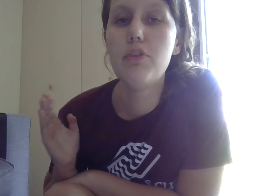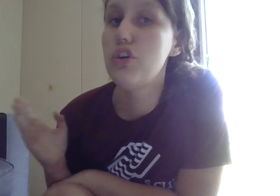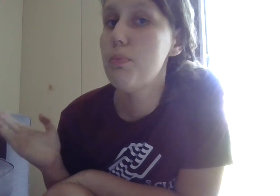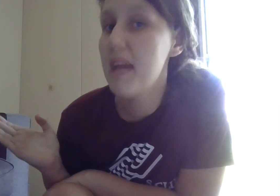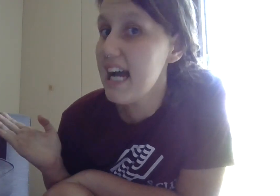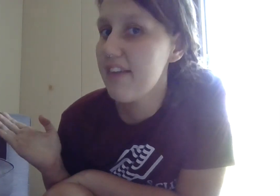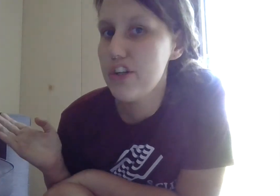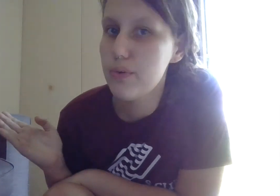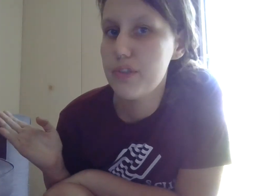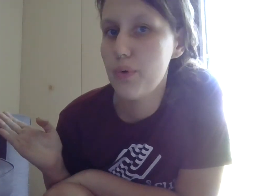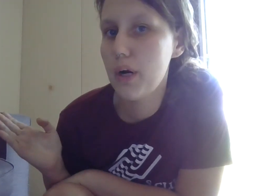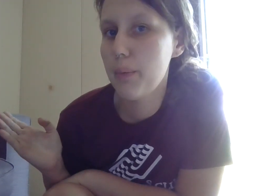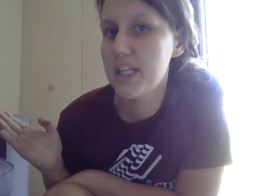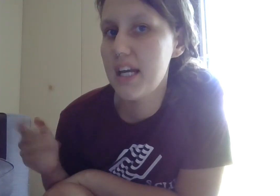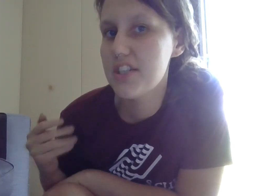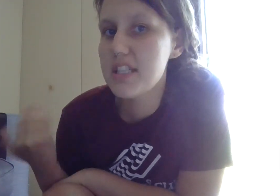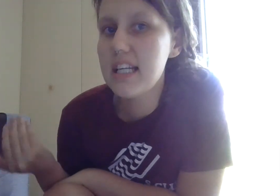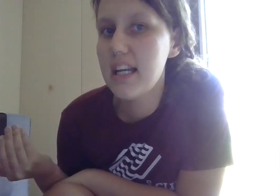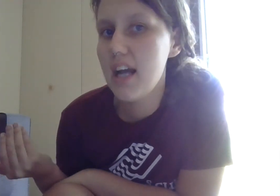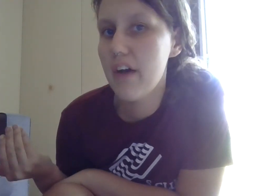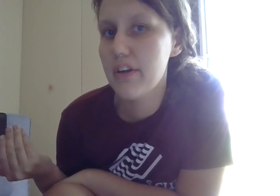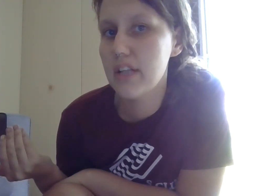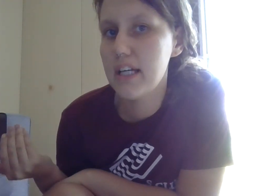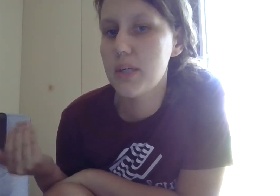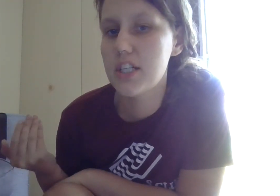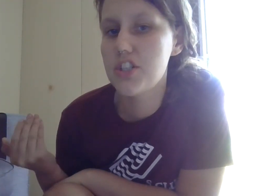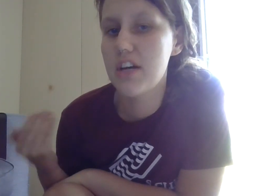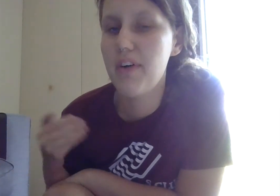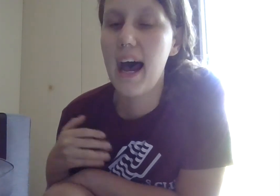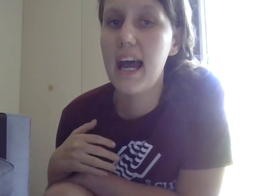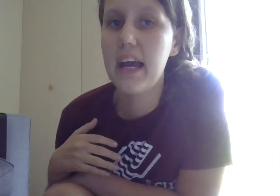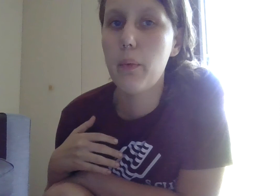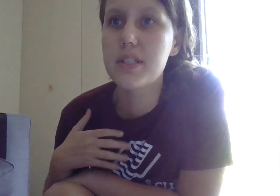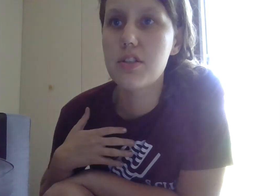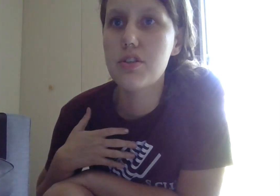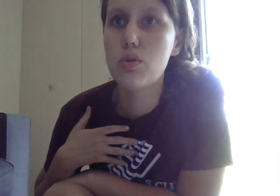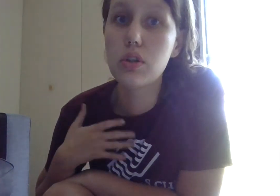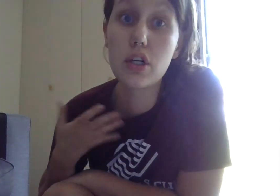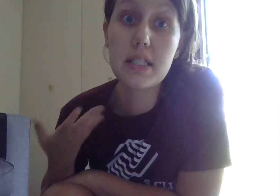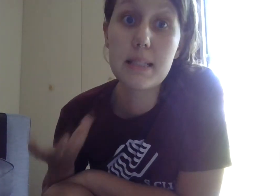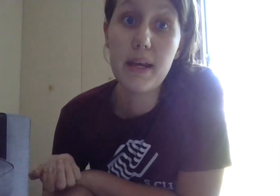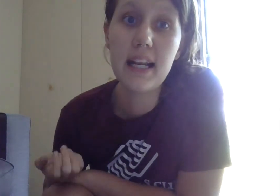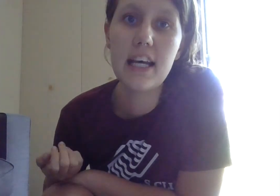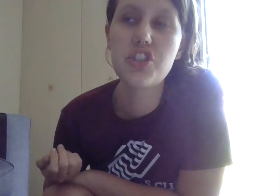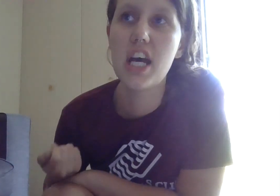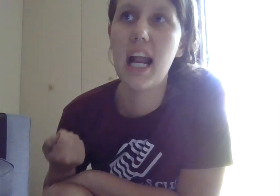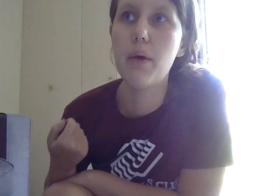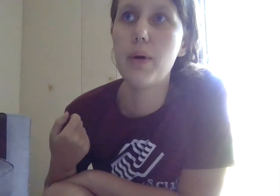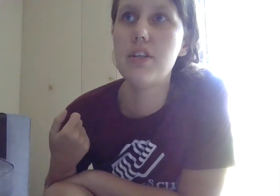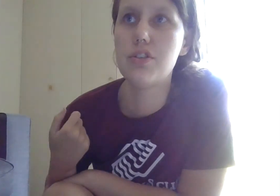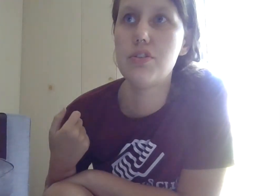you may have a use for it one day, just like any other language. If I was to learn Spanish and I went